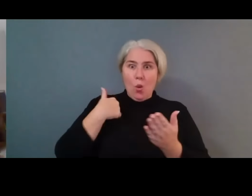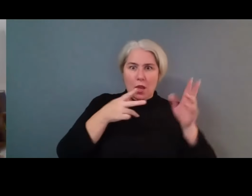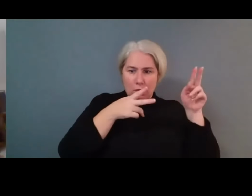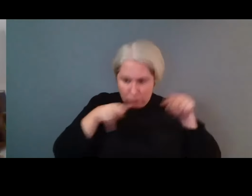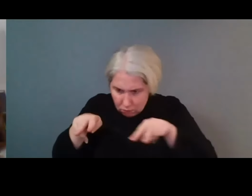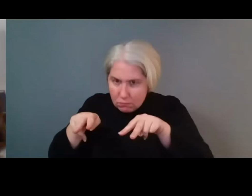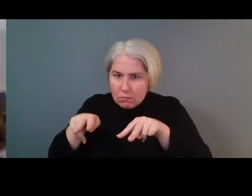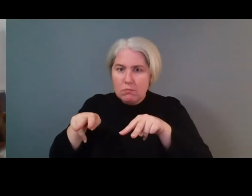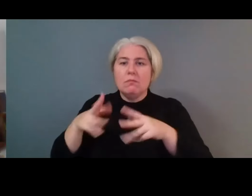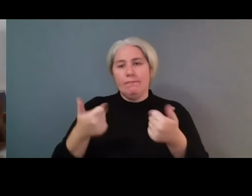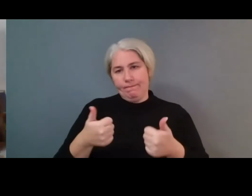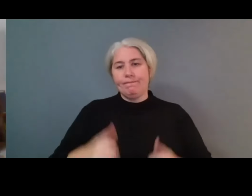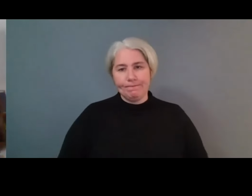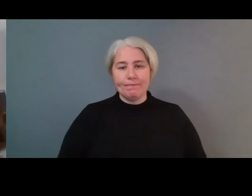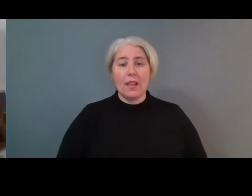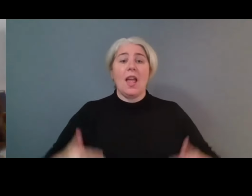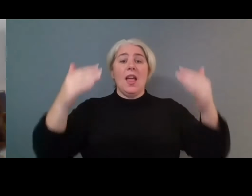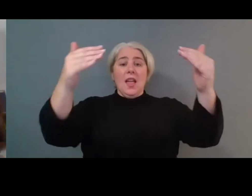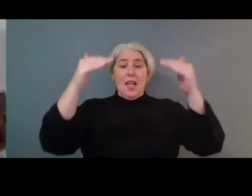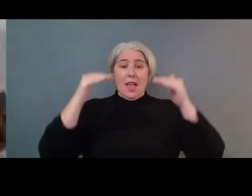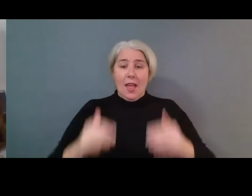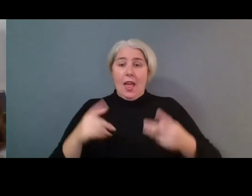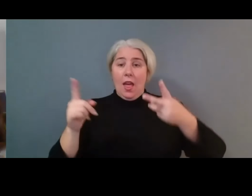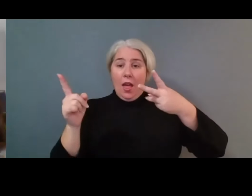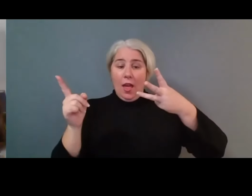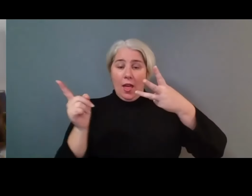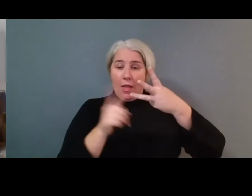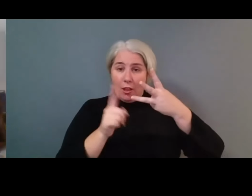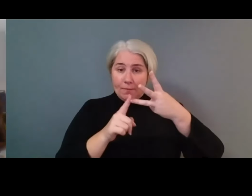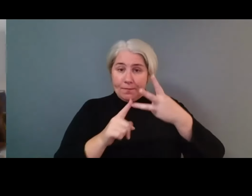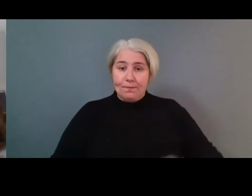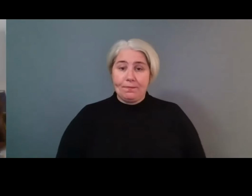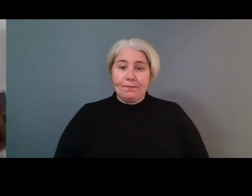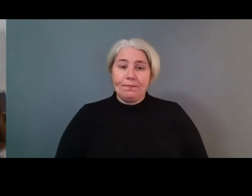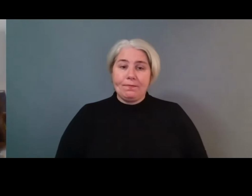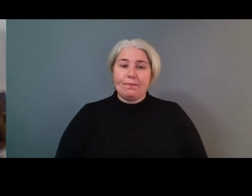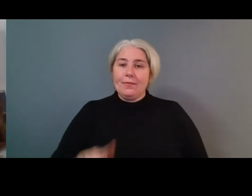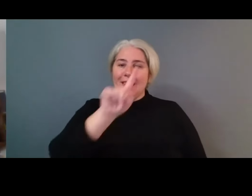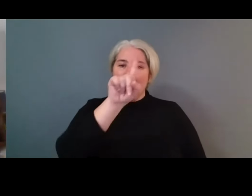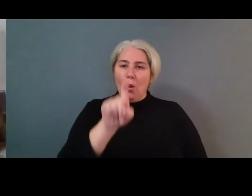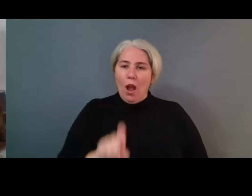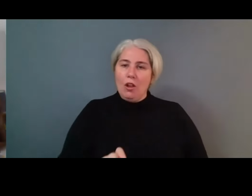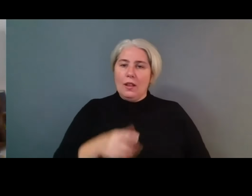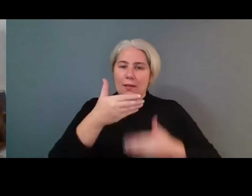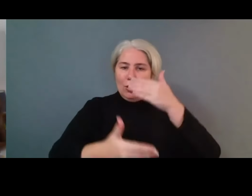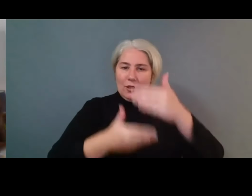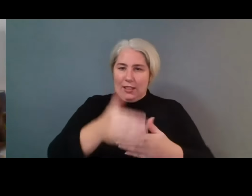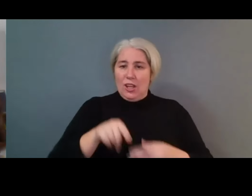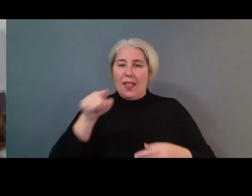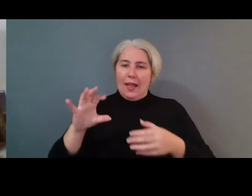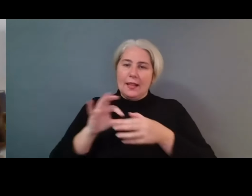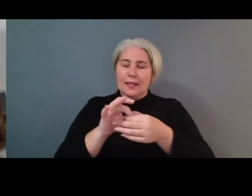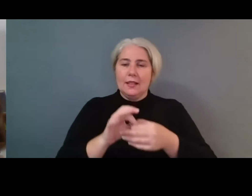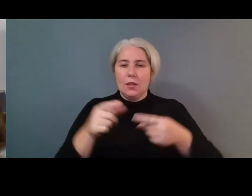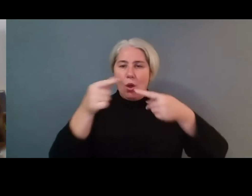the inquiry procedure. It is also regulated in the optional protocol of the CRPD